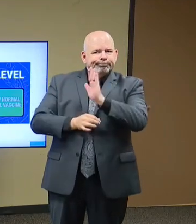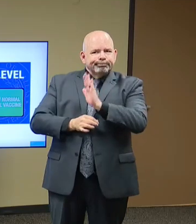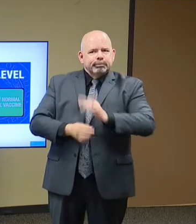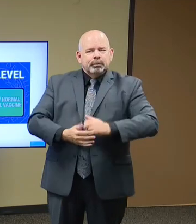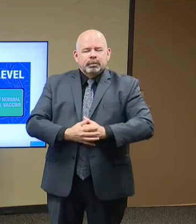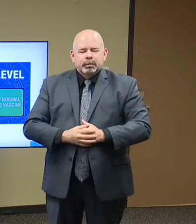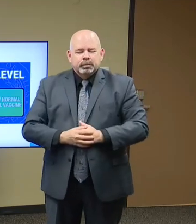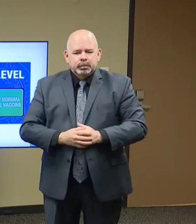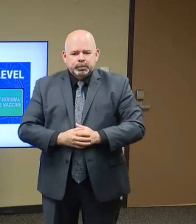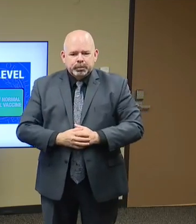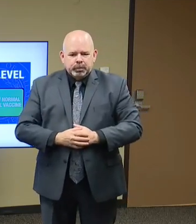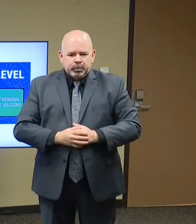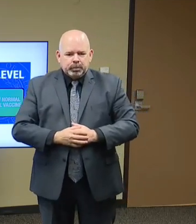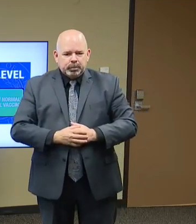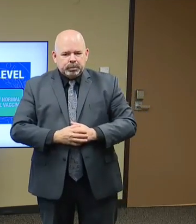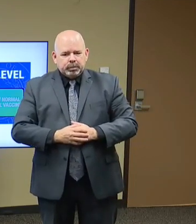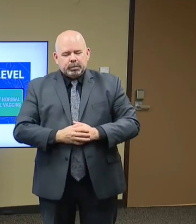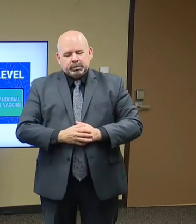Sorry, buddy.